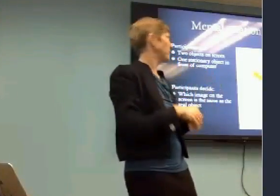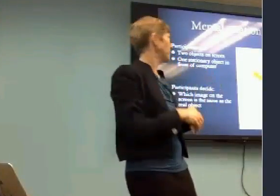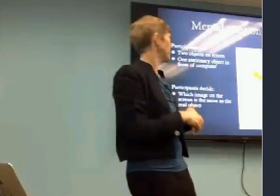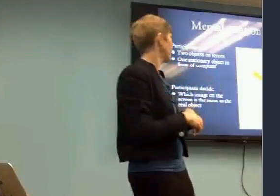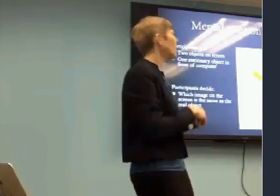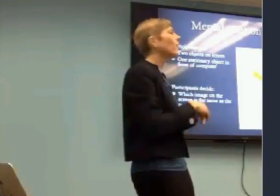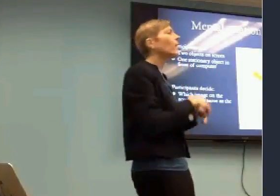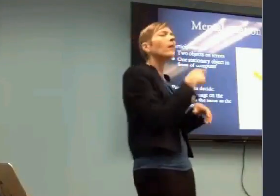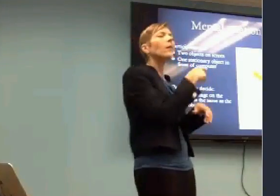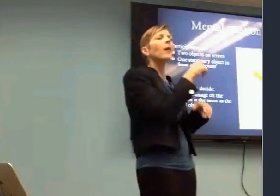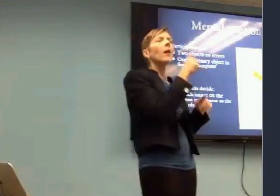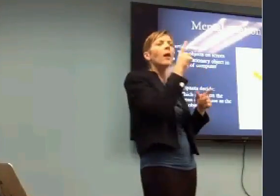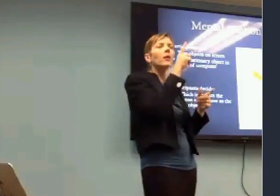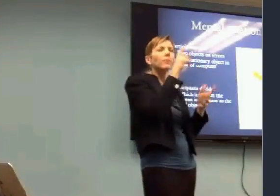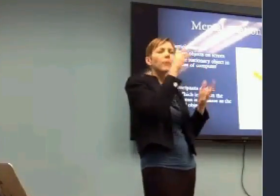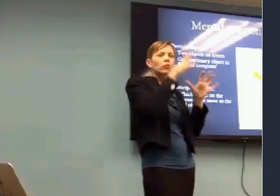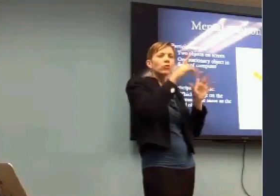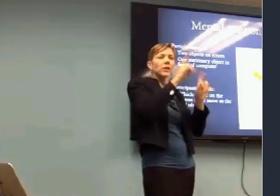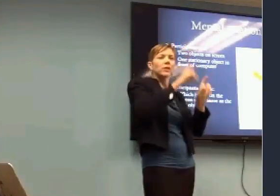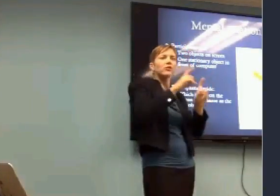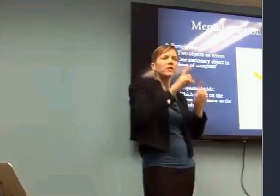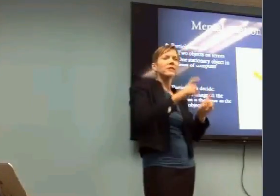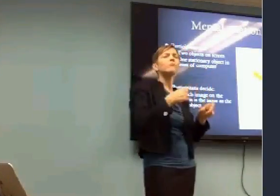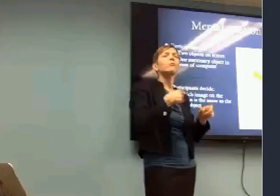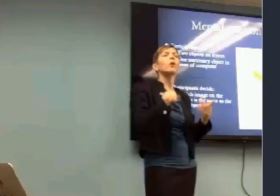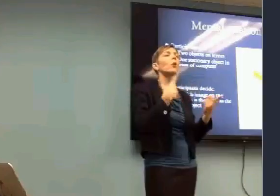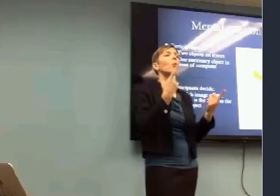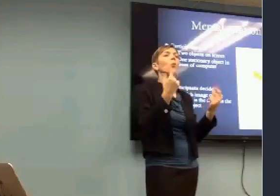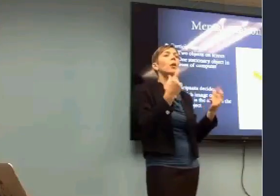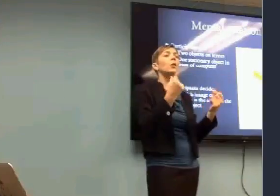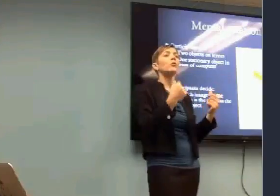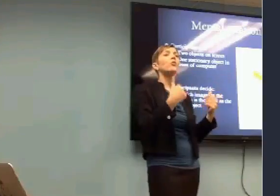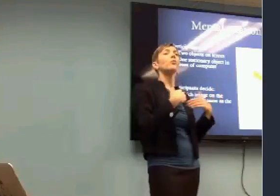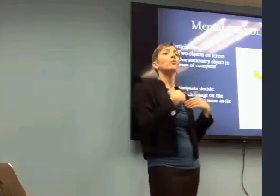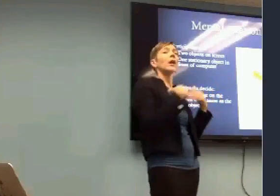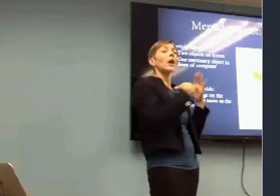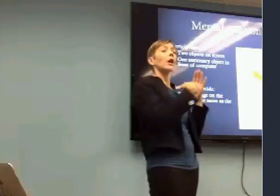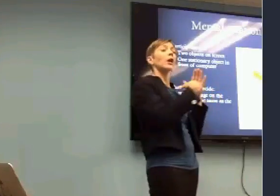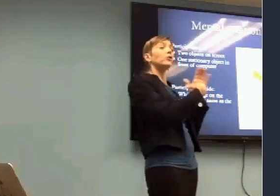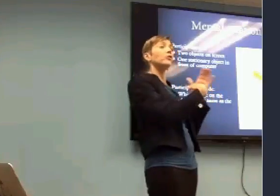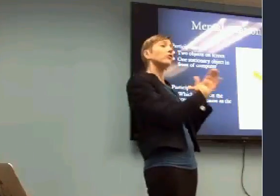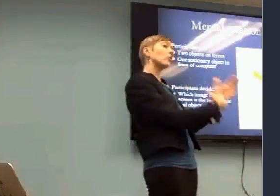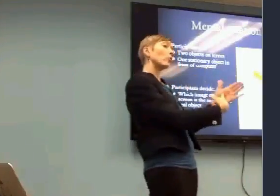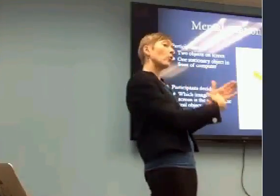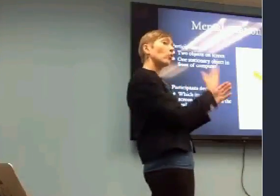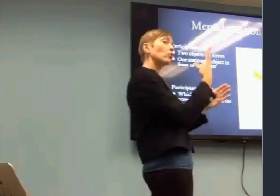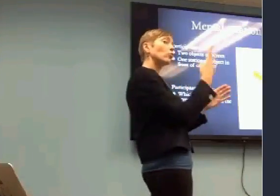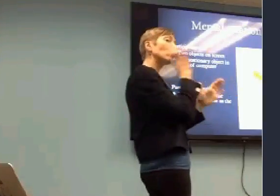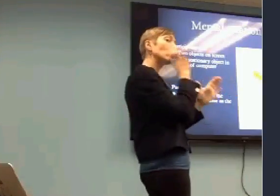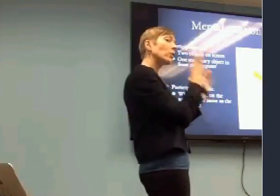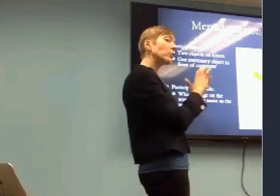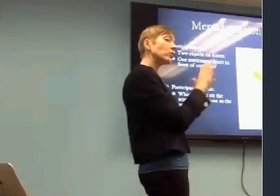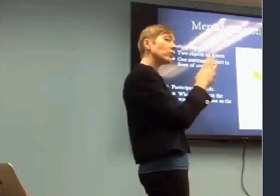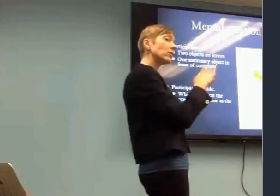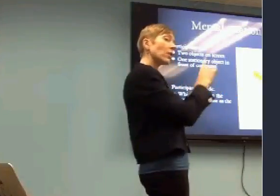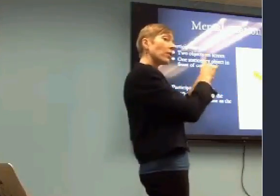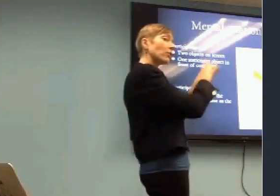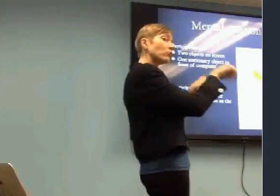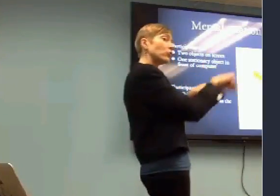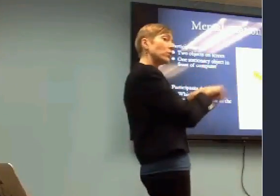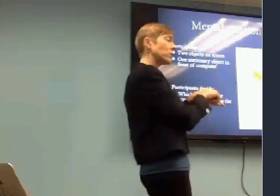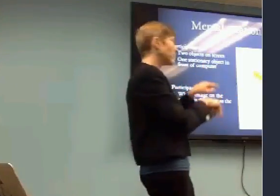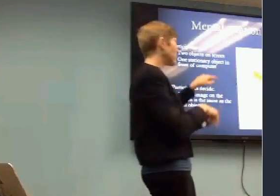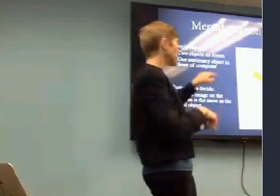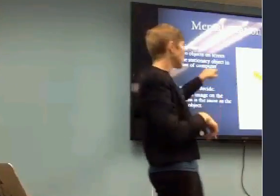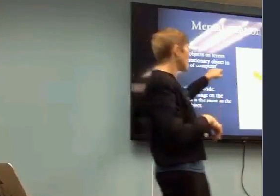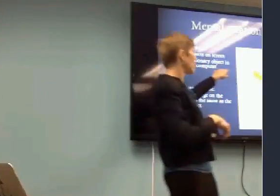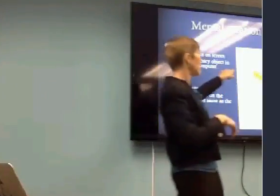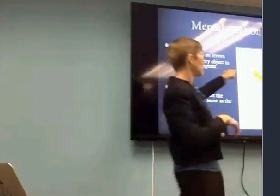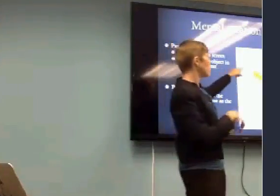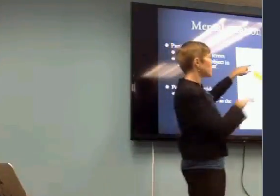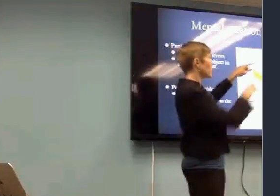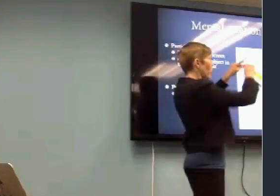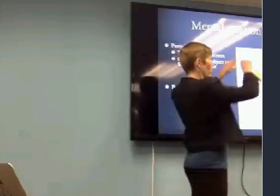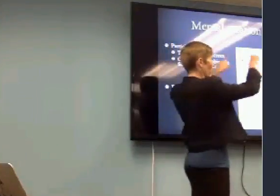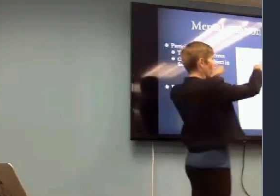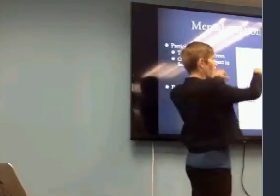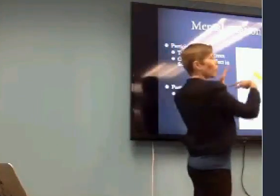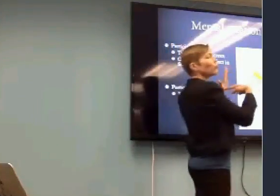you a quick definition of my research. I look at mental retention tasks, and what I do is I show these pictures, this